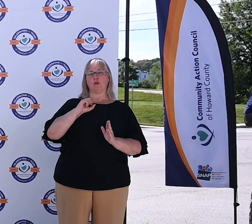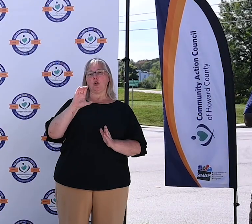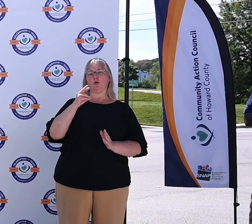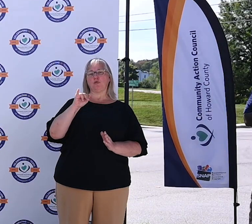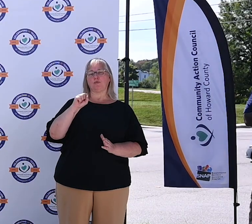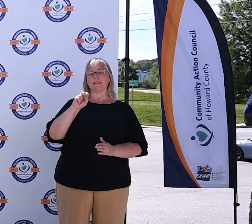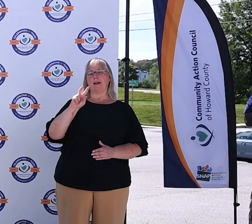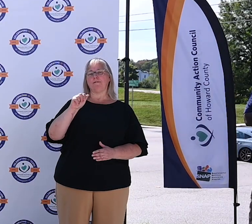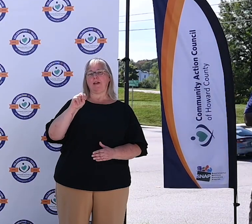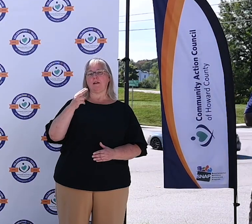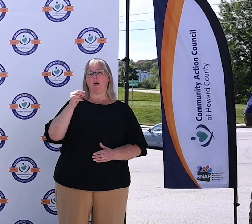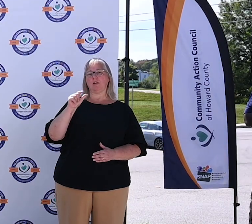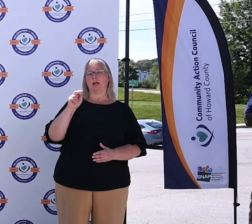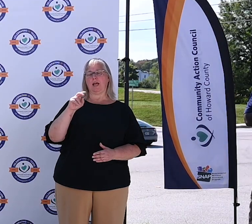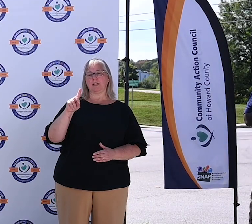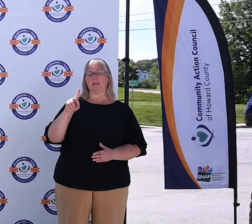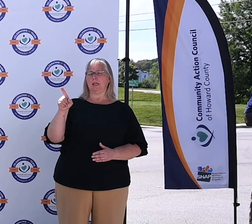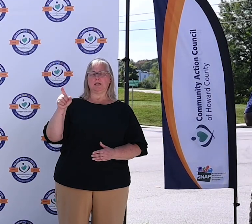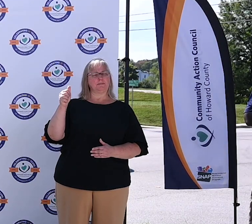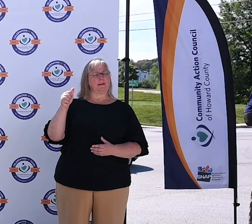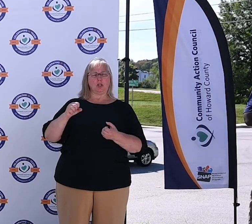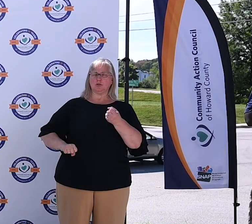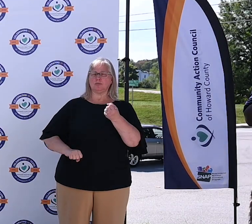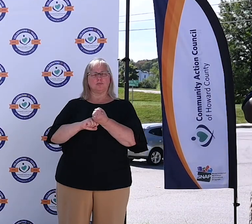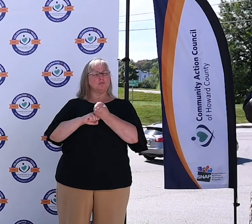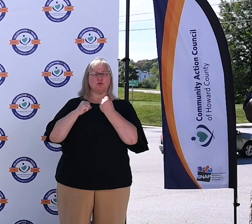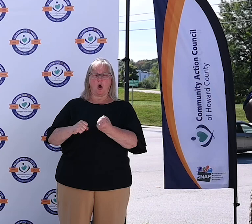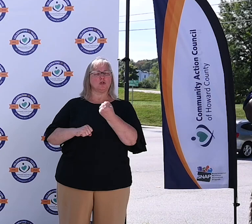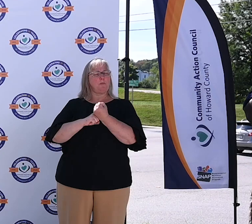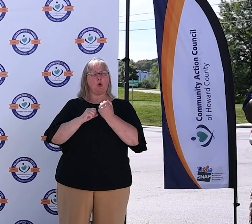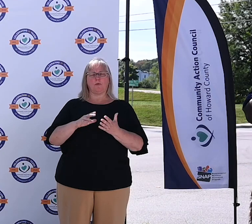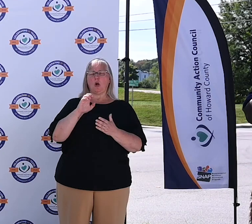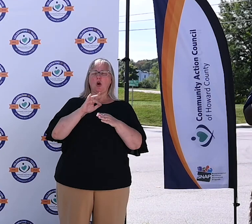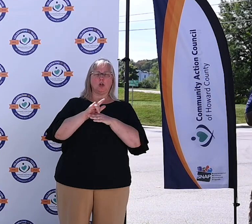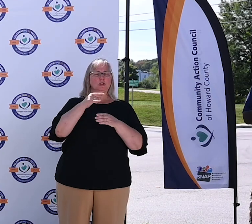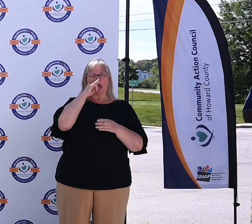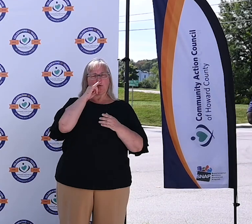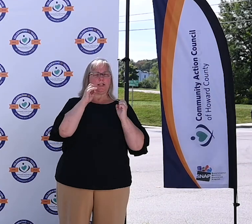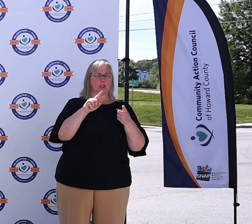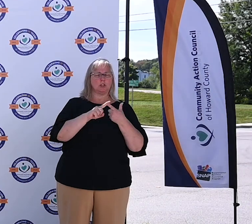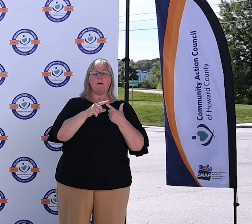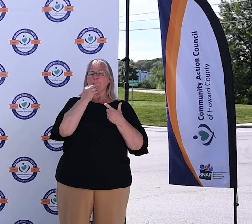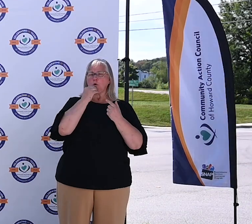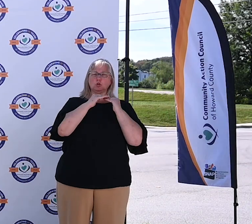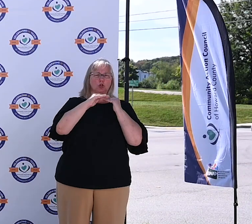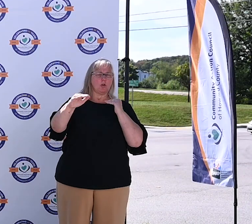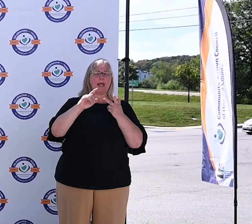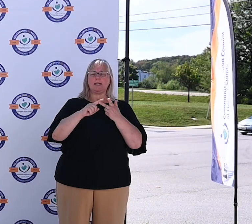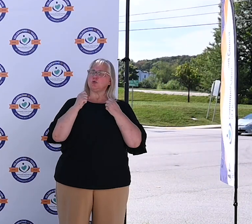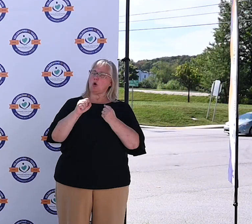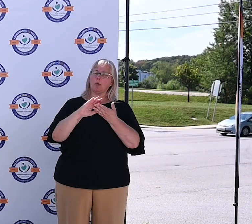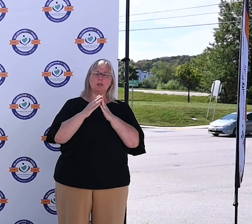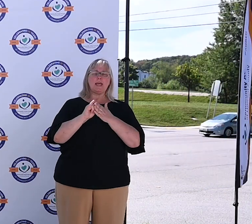Van Hollen, who is a staunch supporter of early childhood education, food security, and strong communities that continue